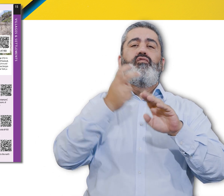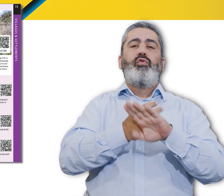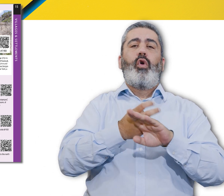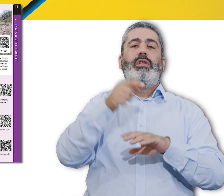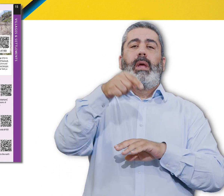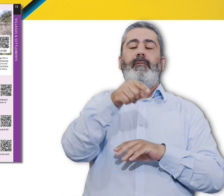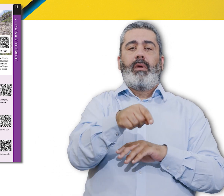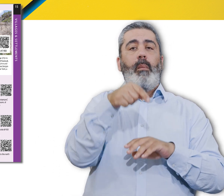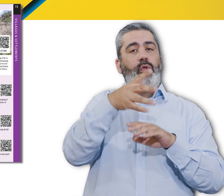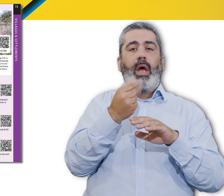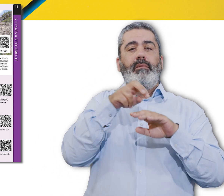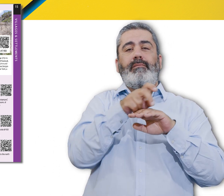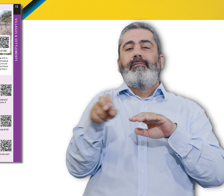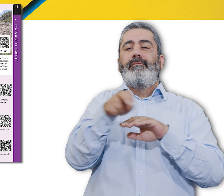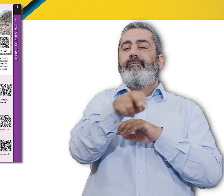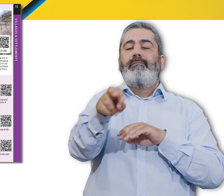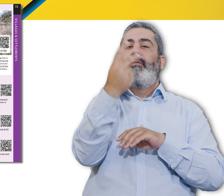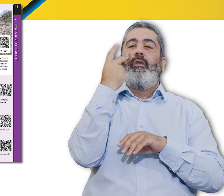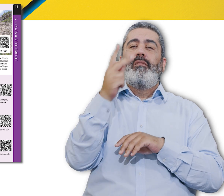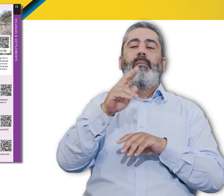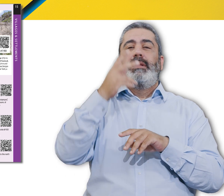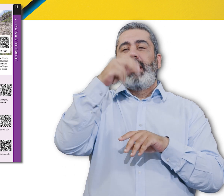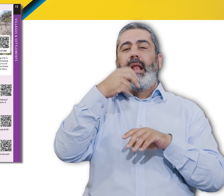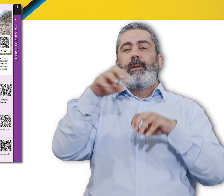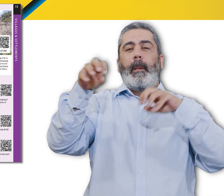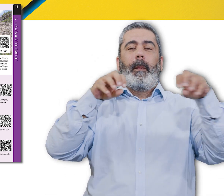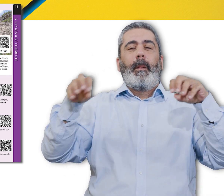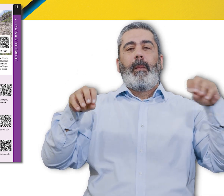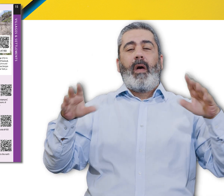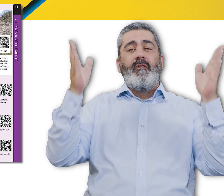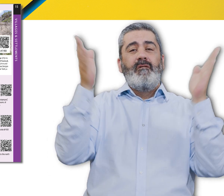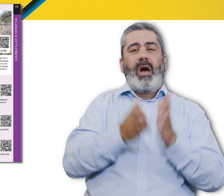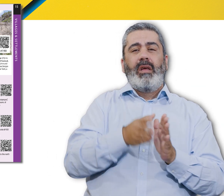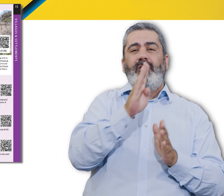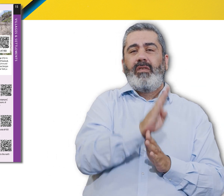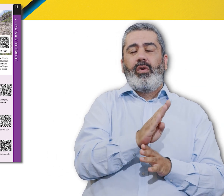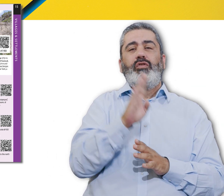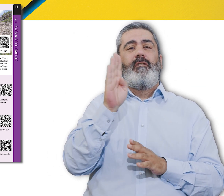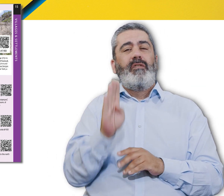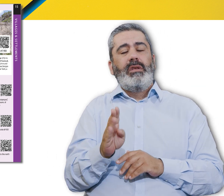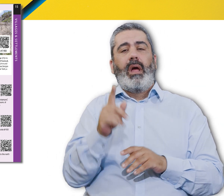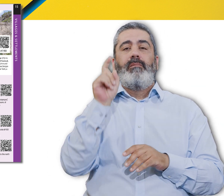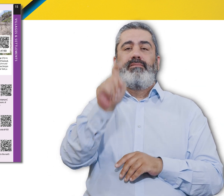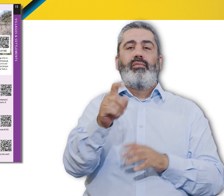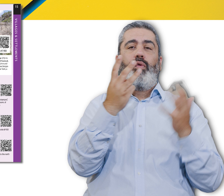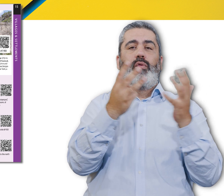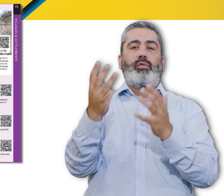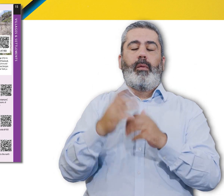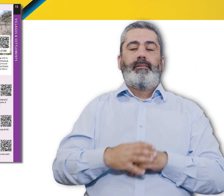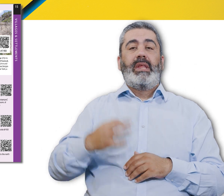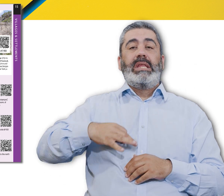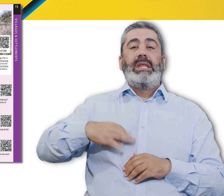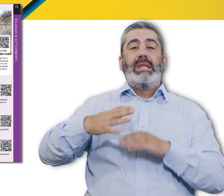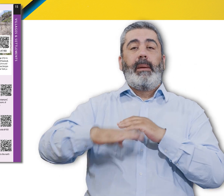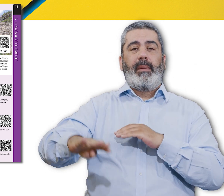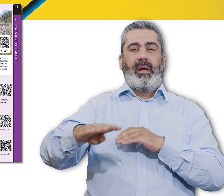1.000 m, on the slopes of Tinfit. From here start paths to the picturesque chapels of the village, the Vicus Gorge and Vitsa, number